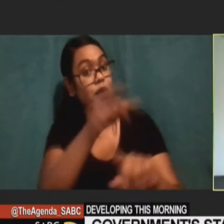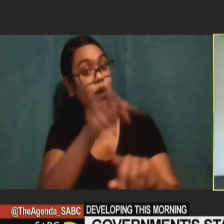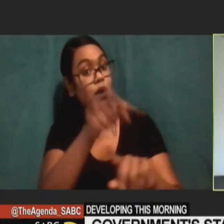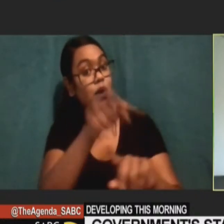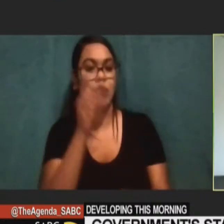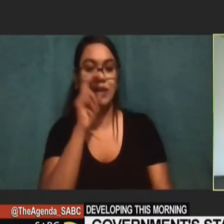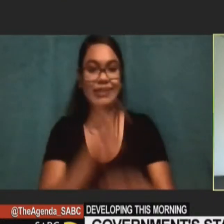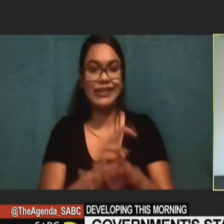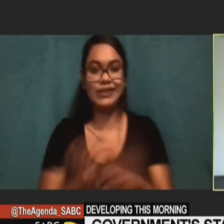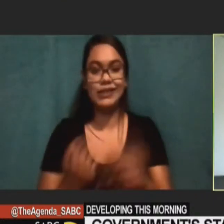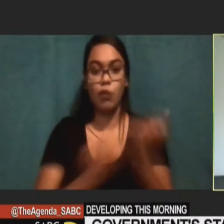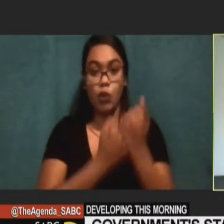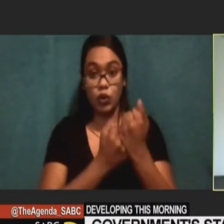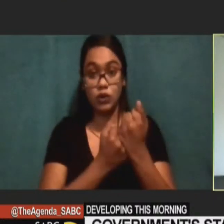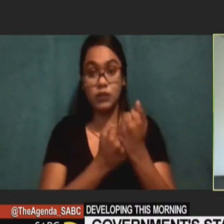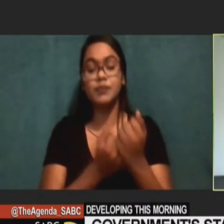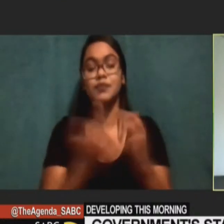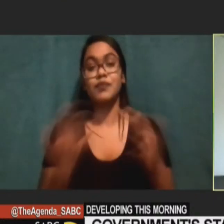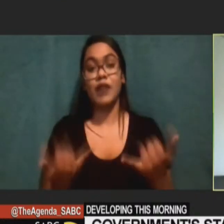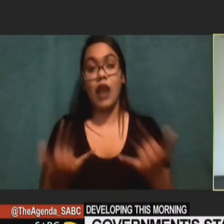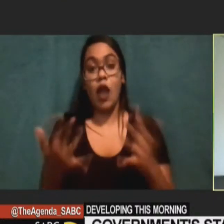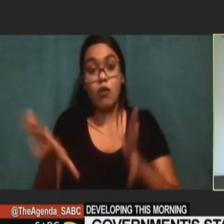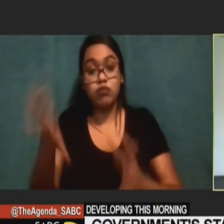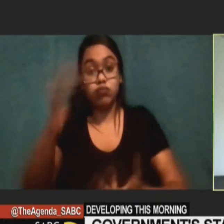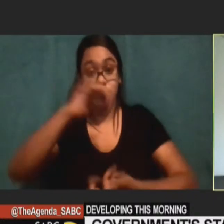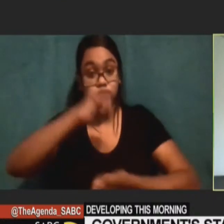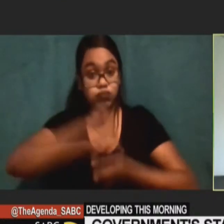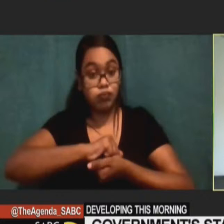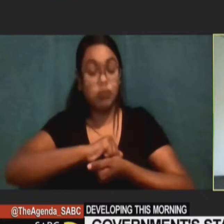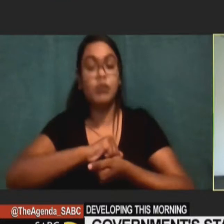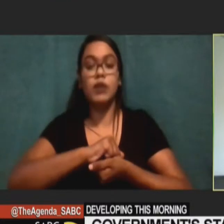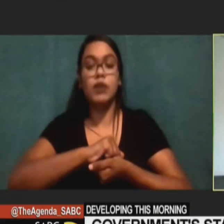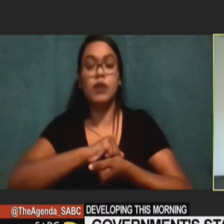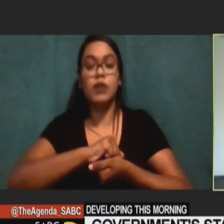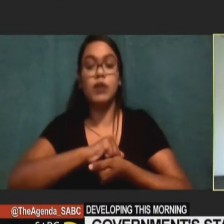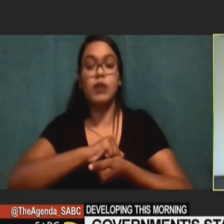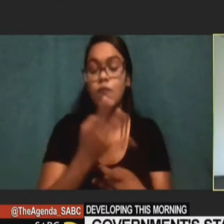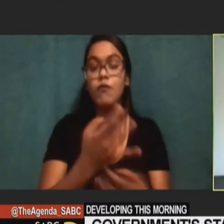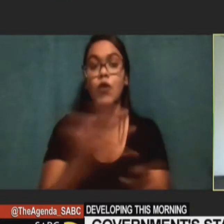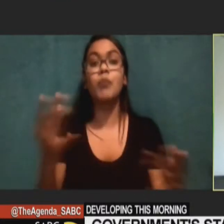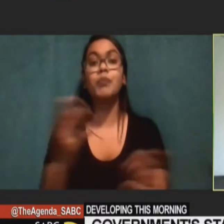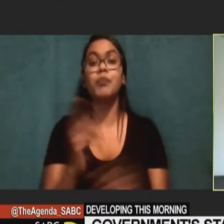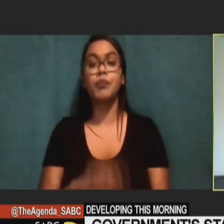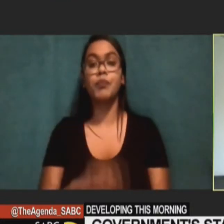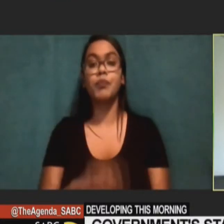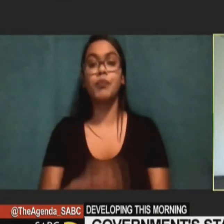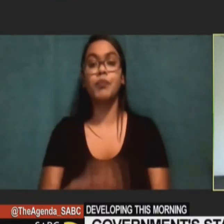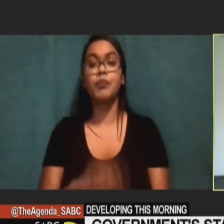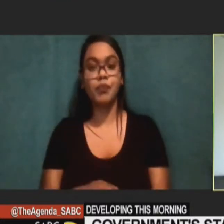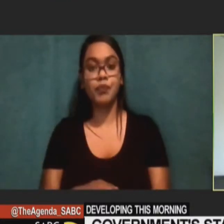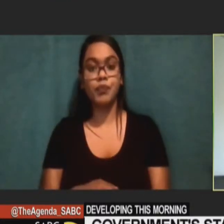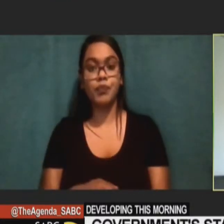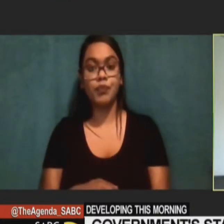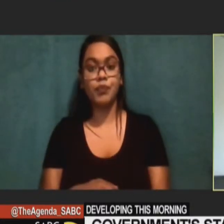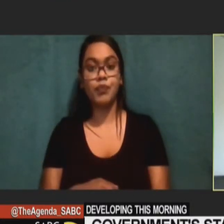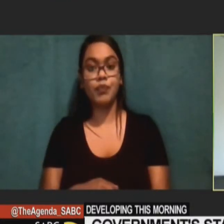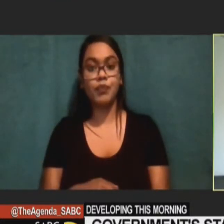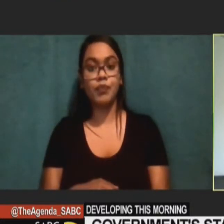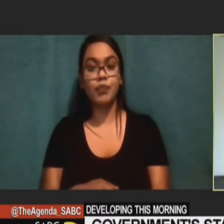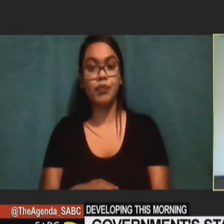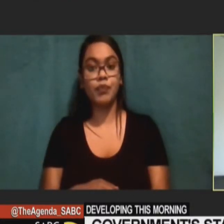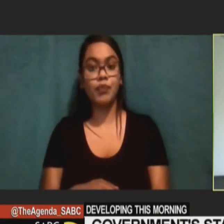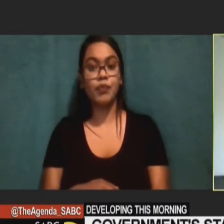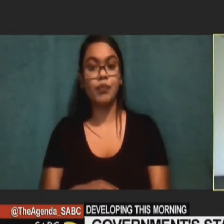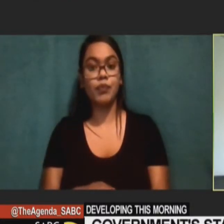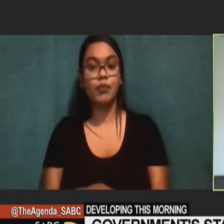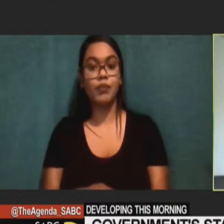then conclude, Minister, by making this point that it's quite